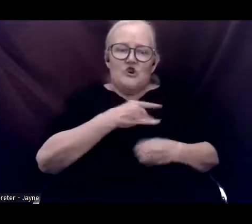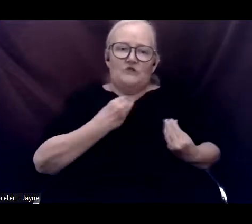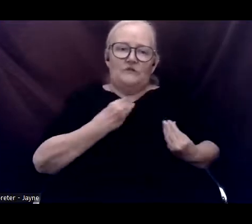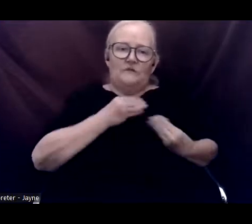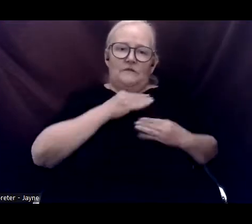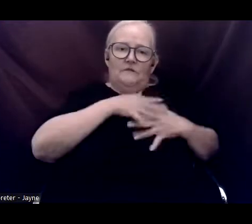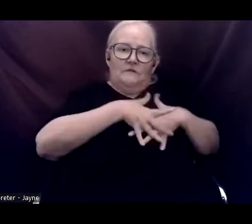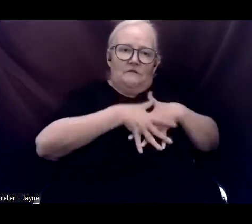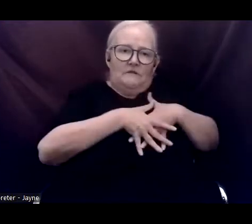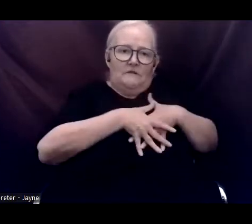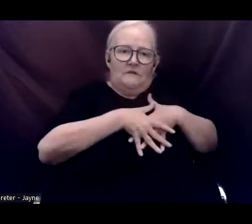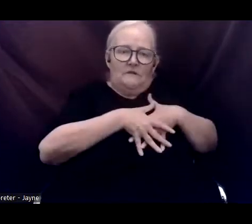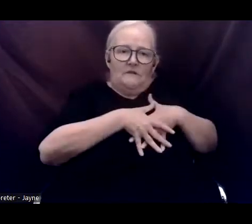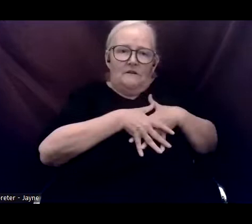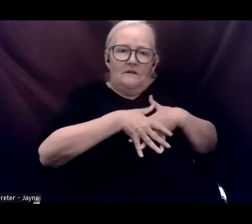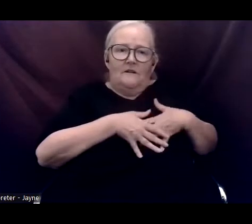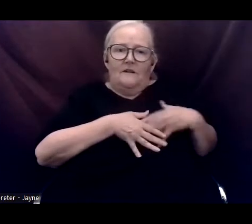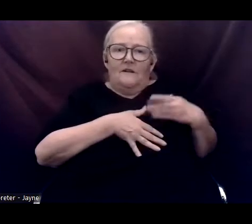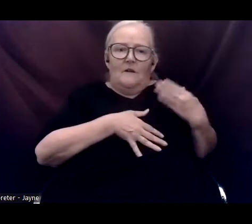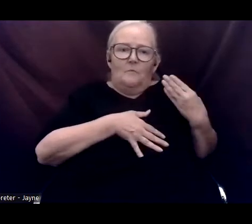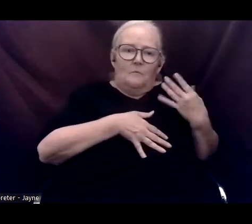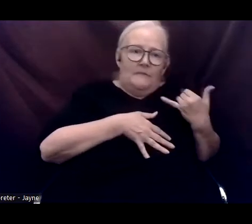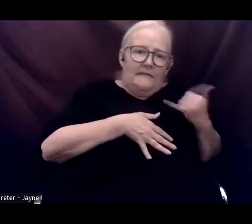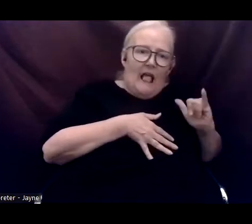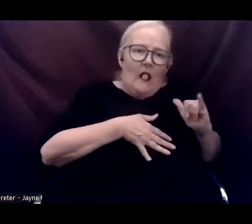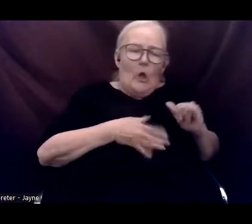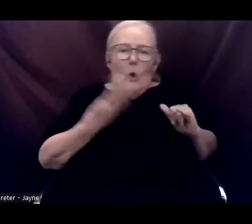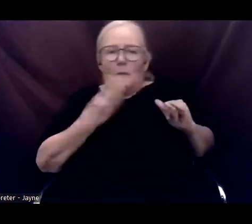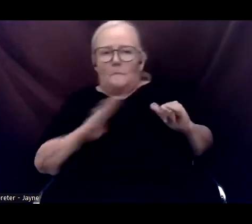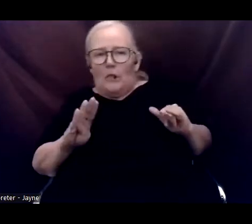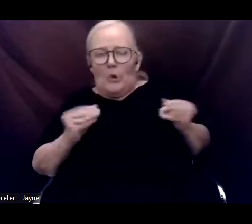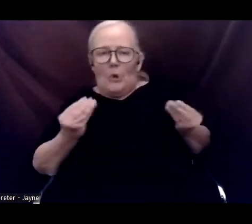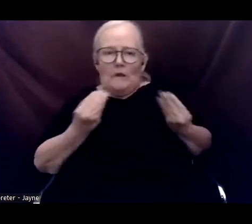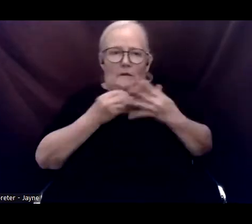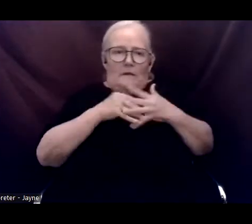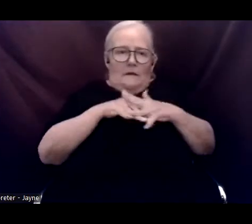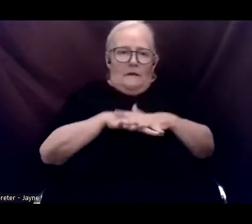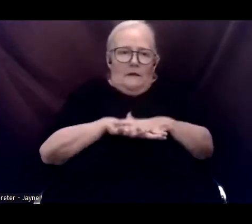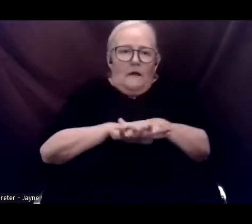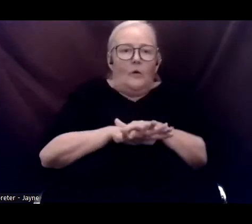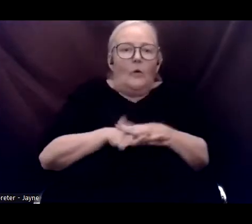Imagine the two colors of light blending and becoming green,